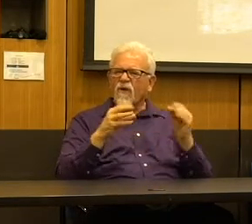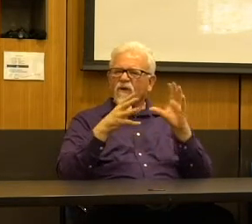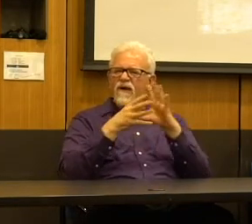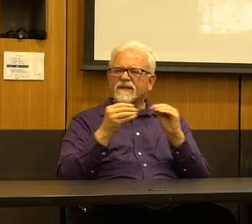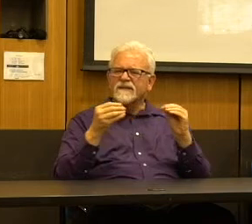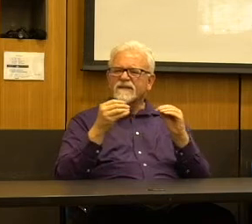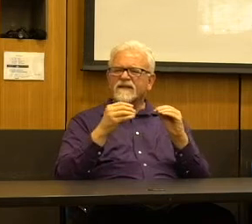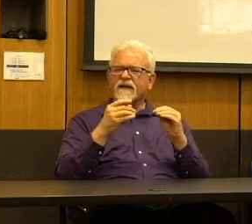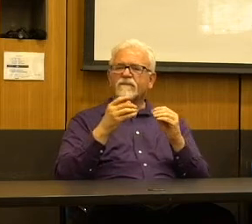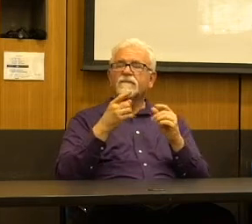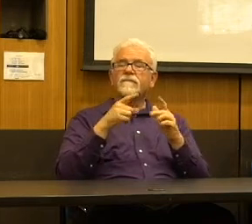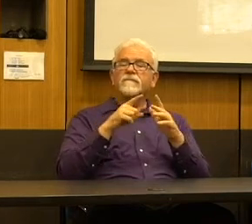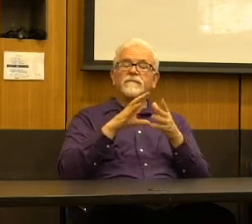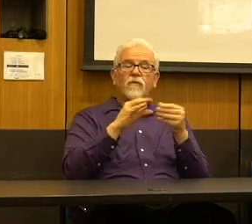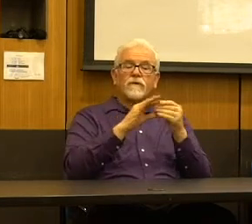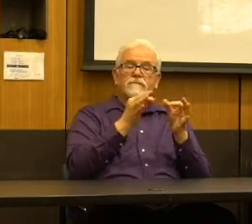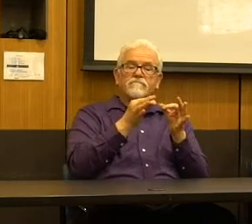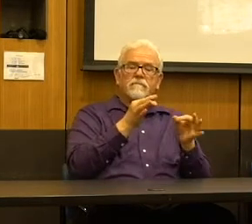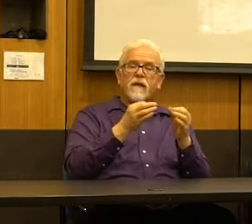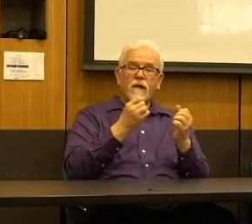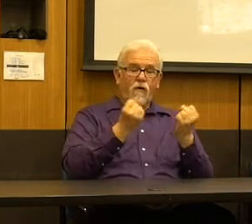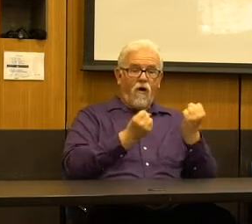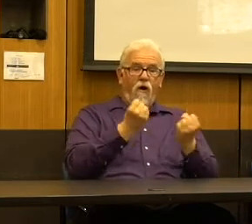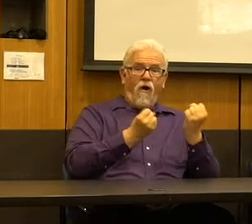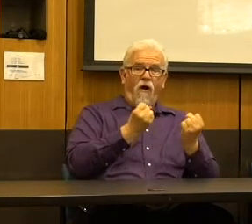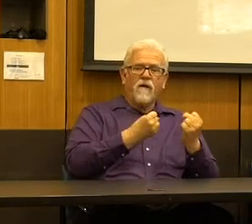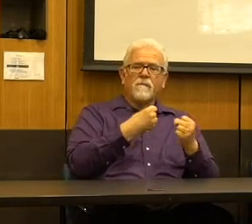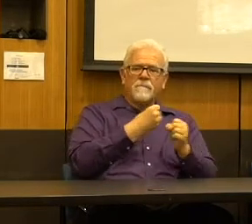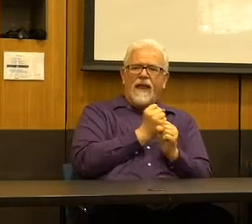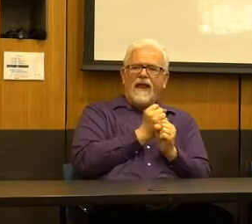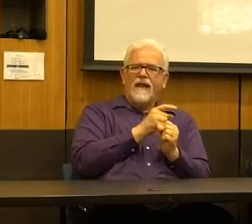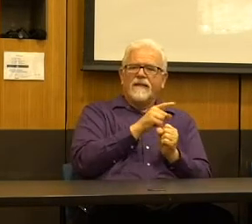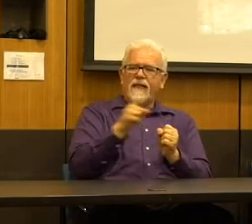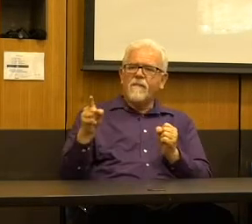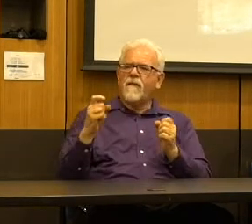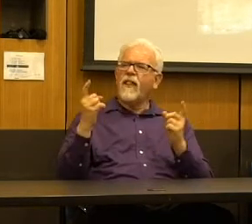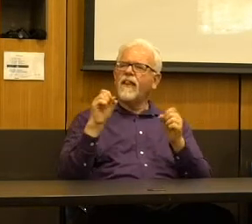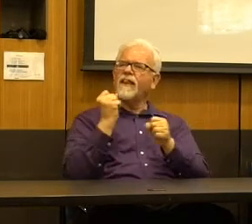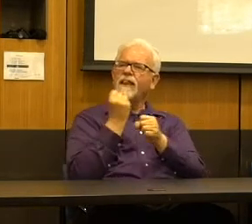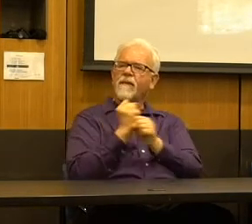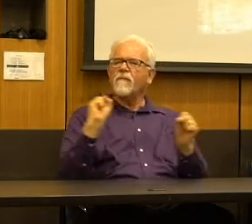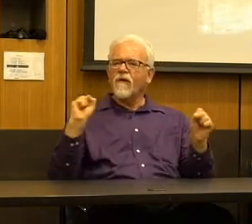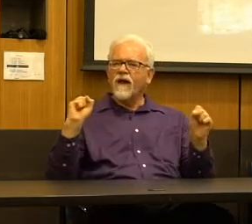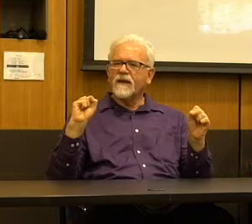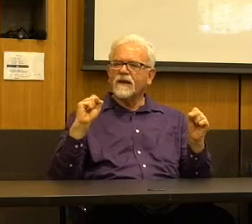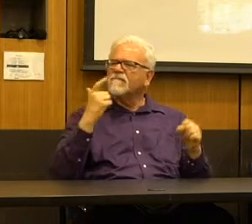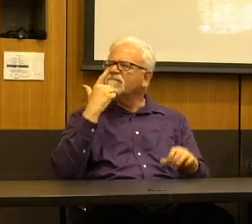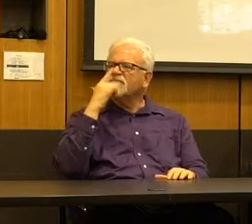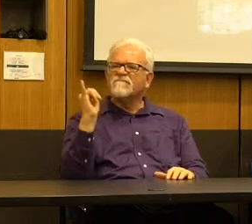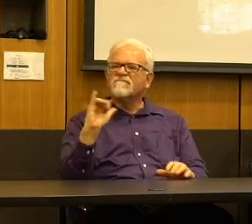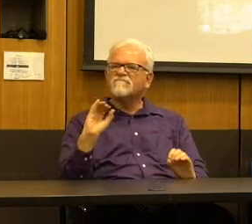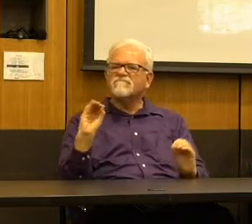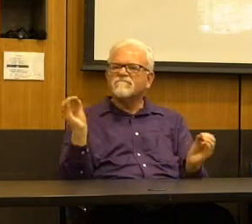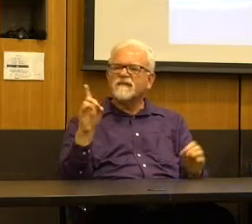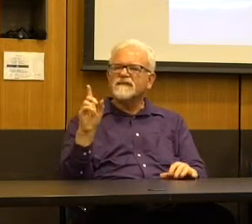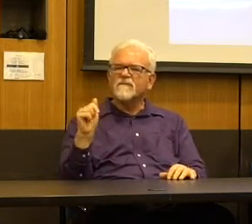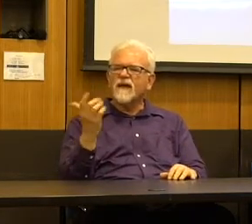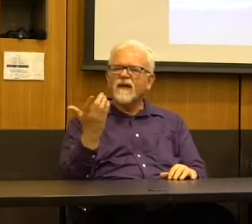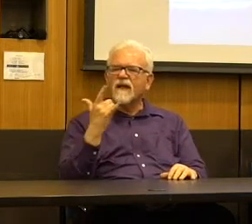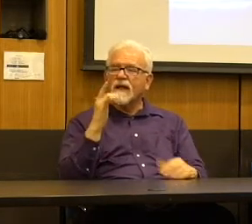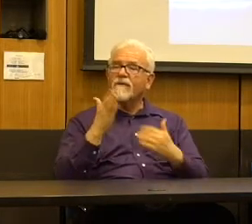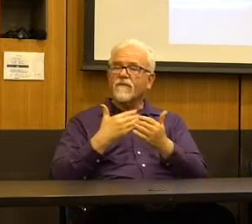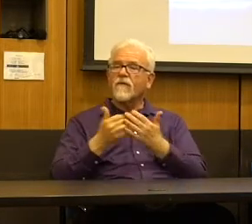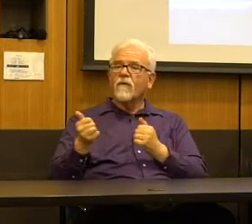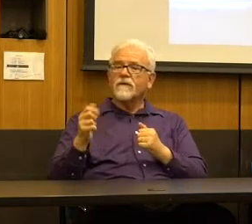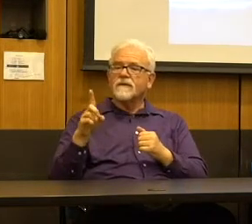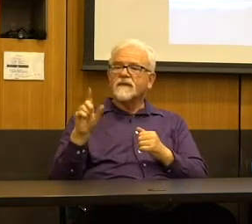the car, for many of these people, made them, in fact, liberated, as if they were not disabled at all. All you have to do is